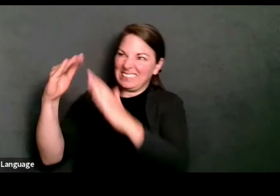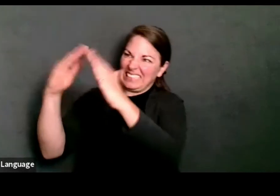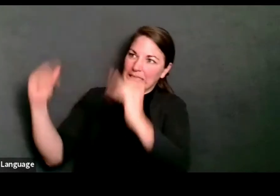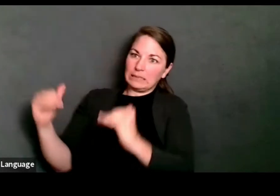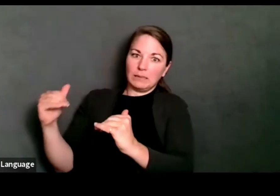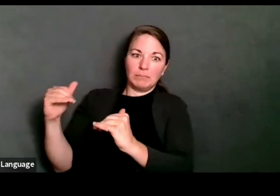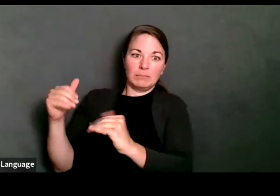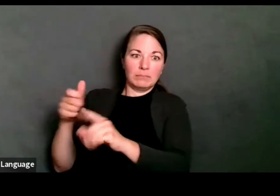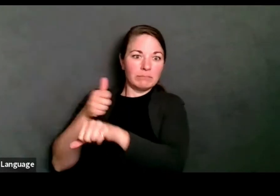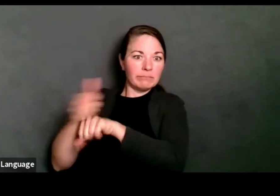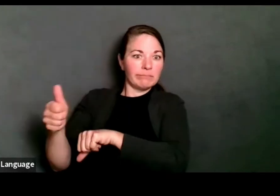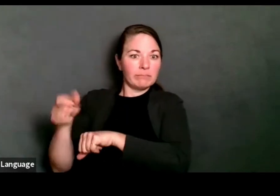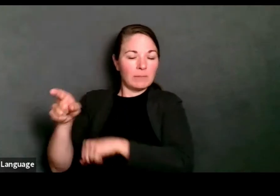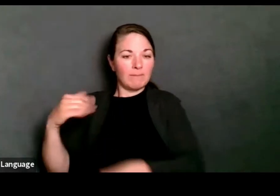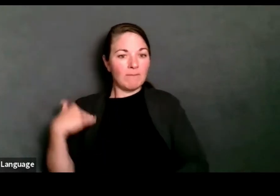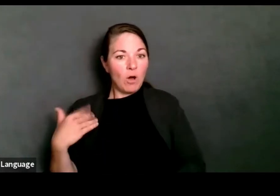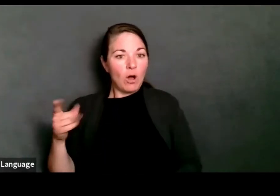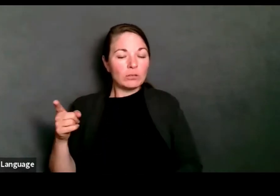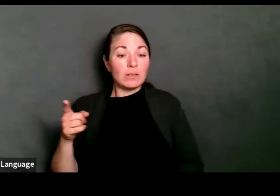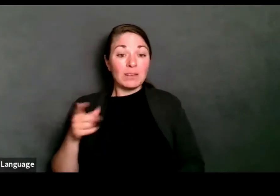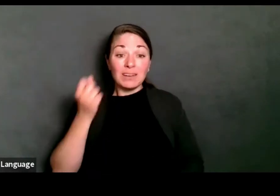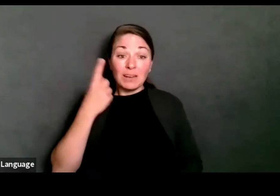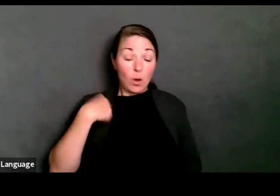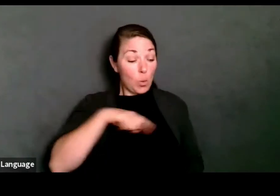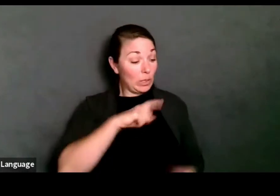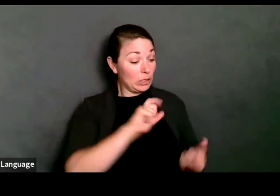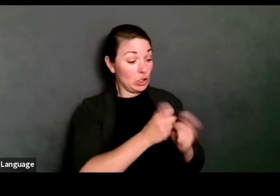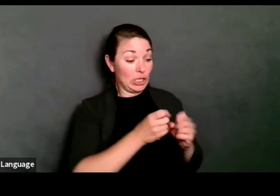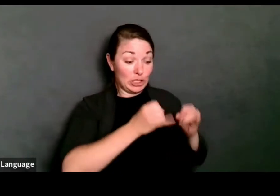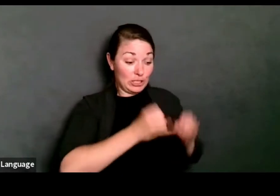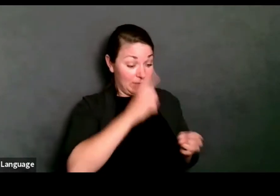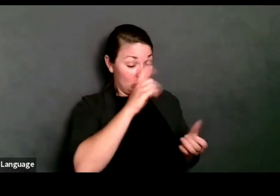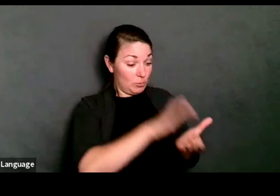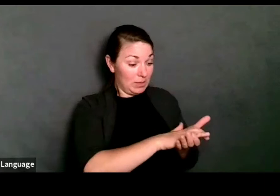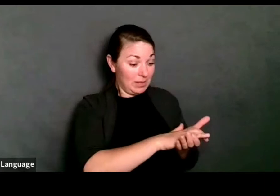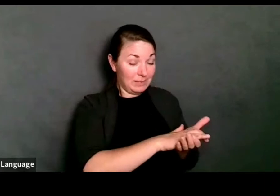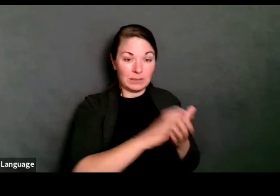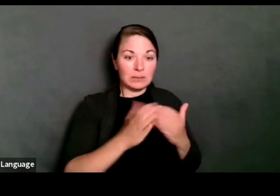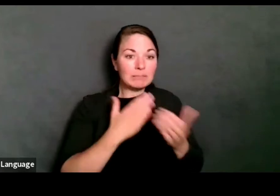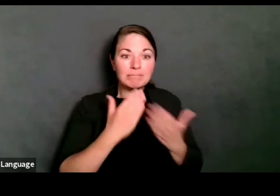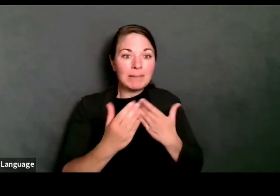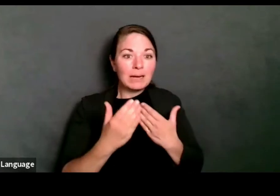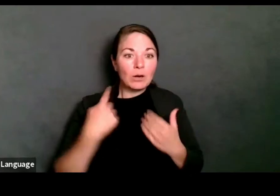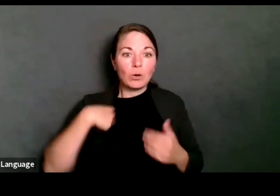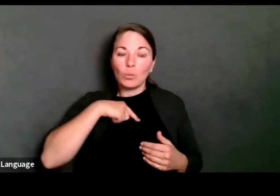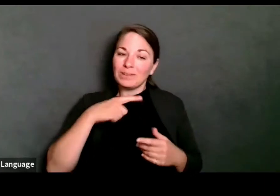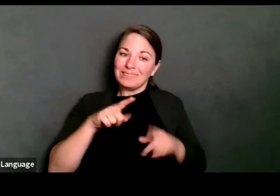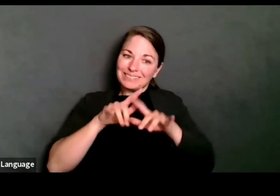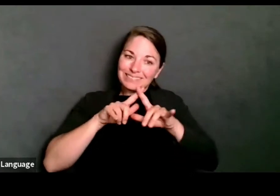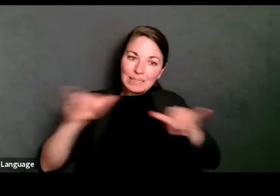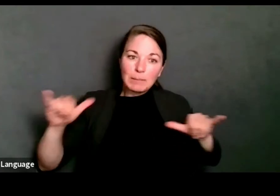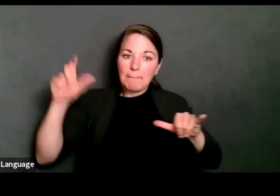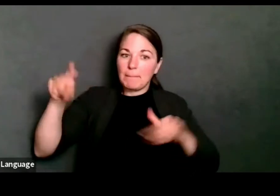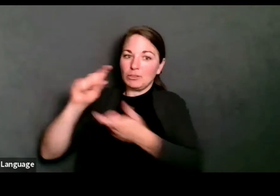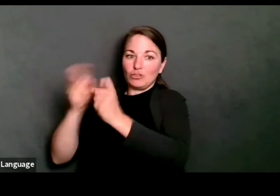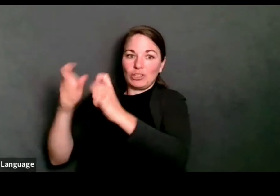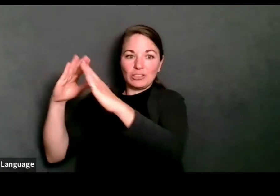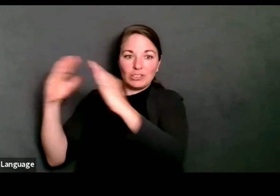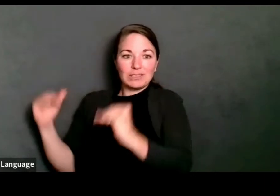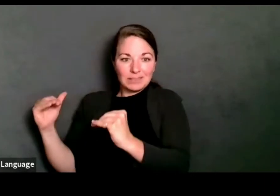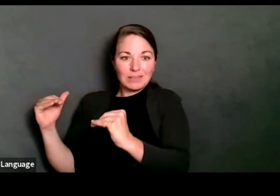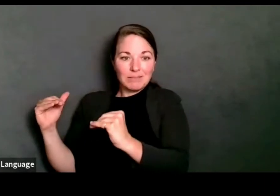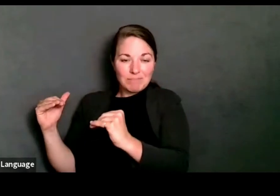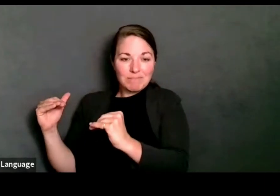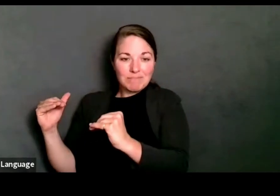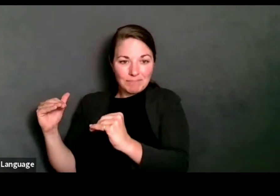changing individual beliefs unless we also change the systems that operate irrespective of our beliefs. And